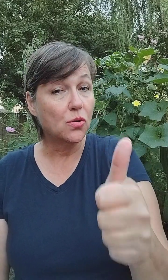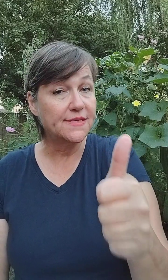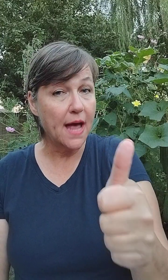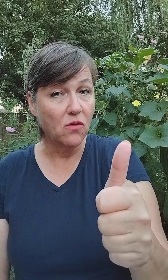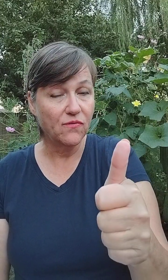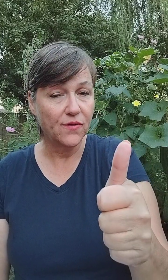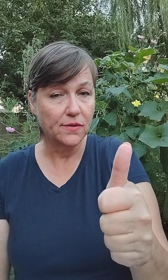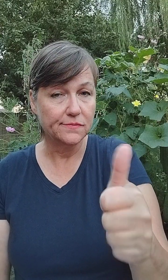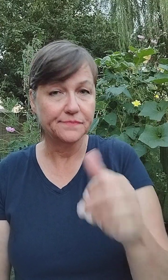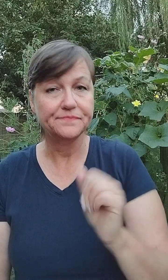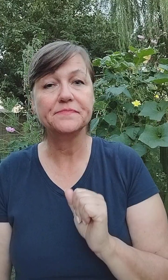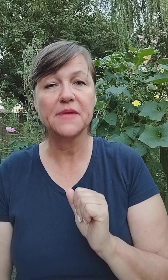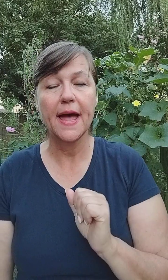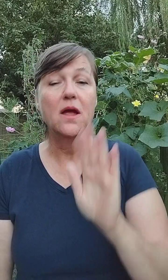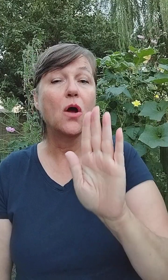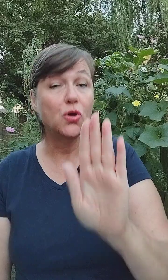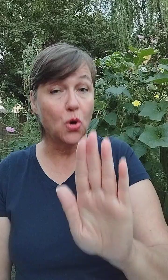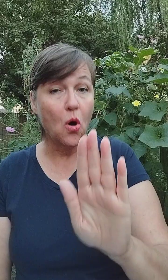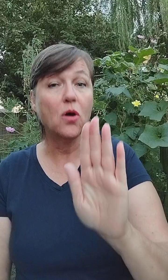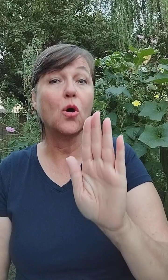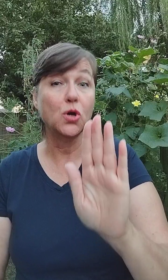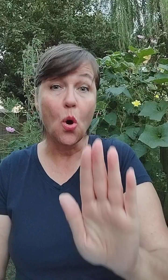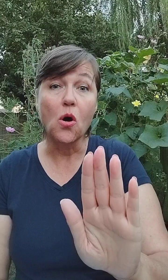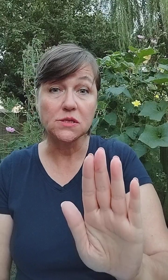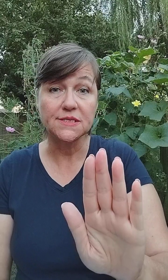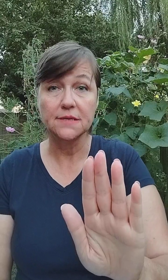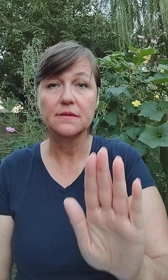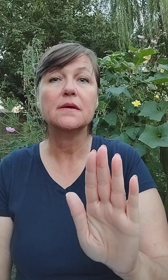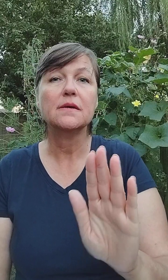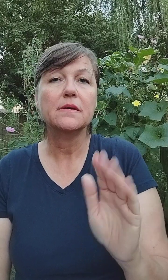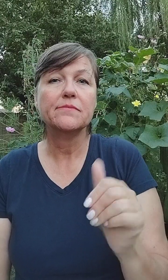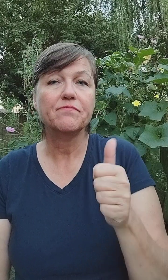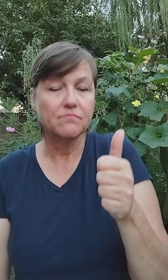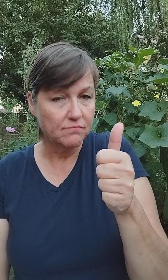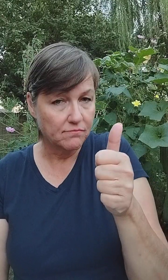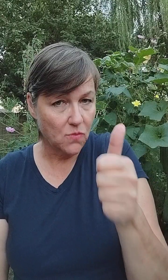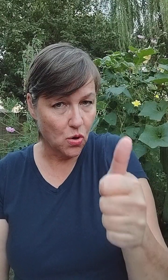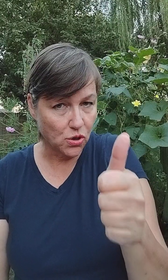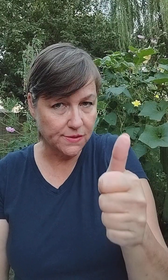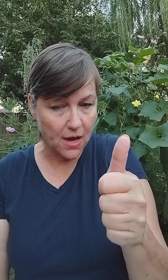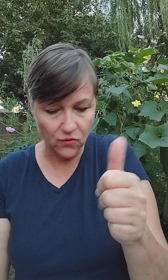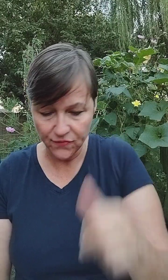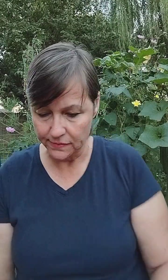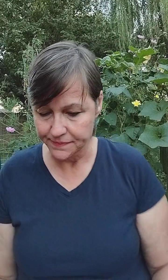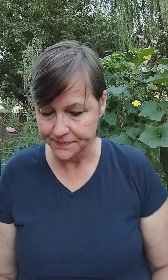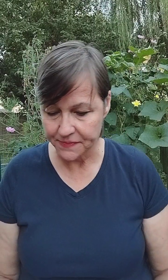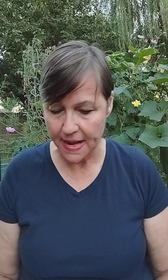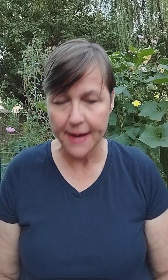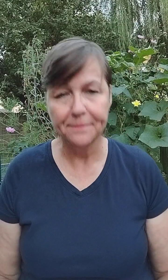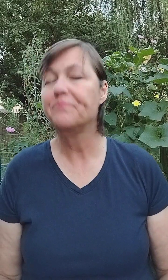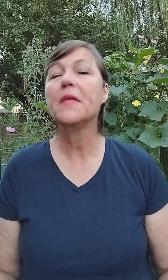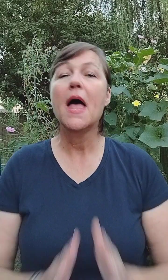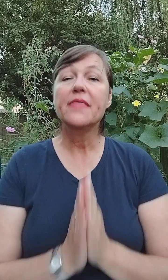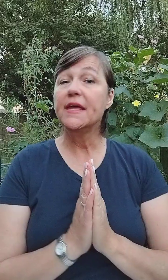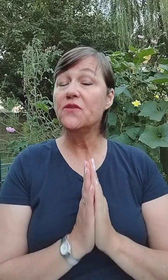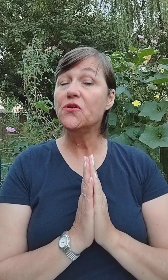yourself, okay, your or yours, or yourself, okay. Then if you're